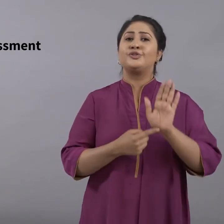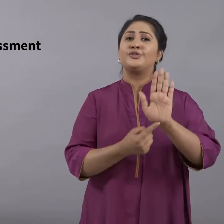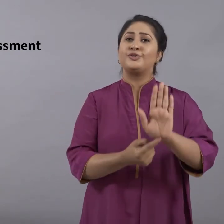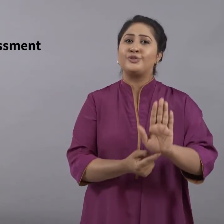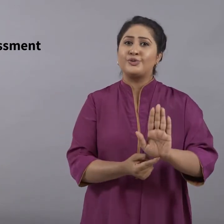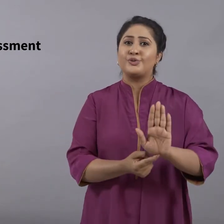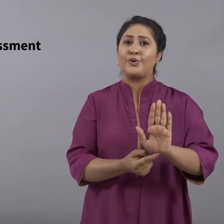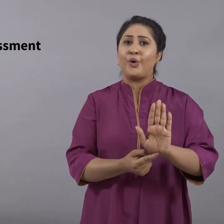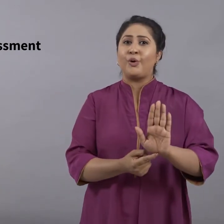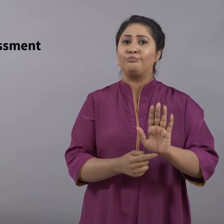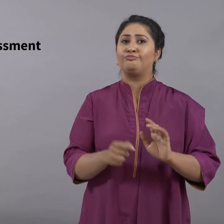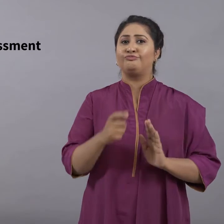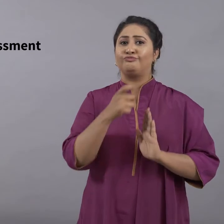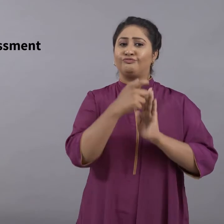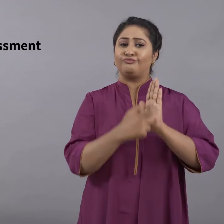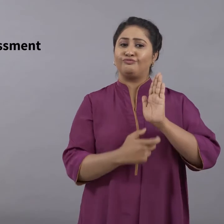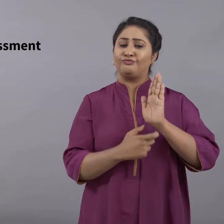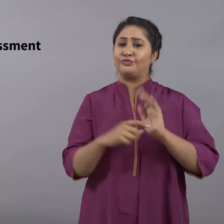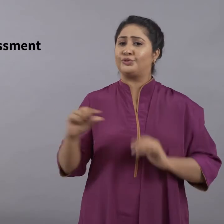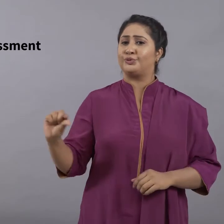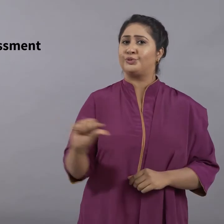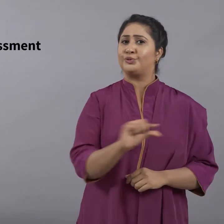the student the list of sentences.